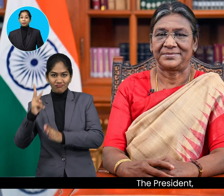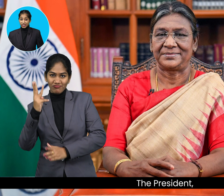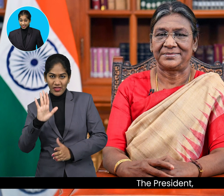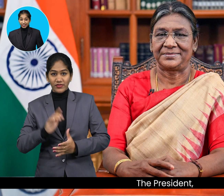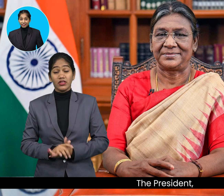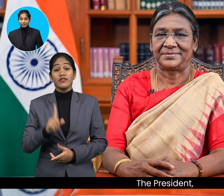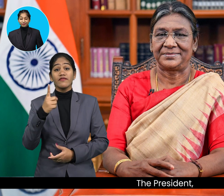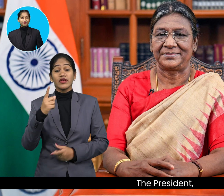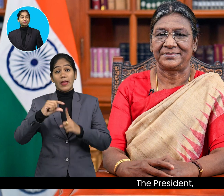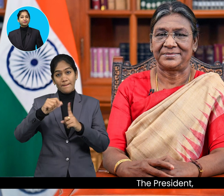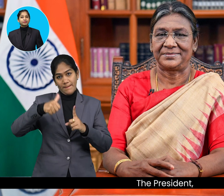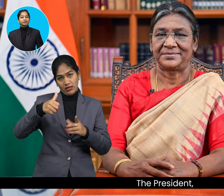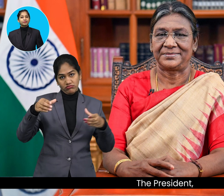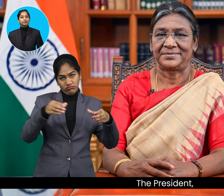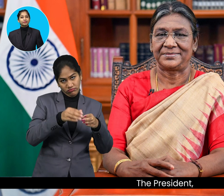The President,